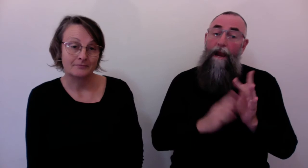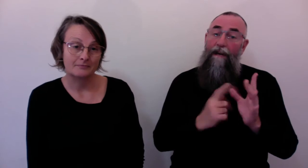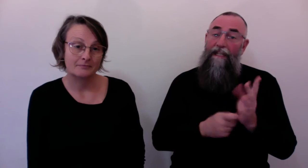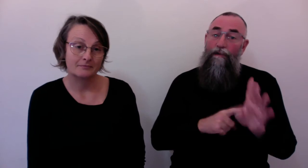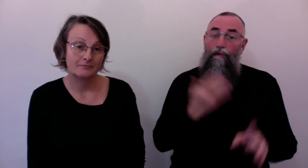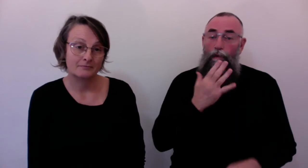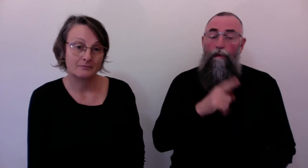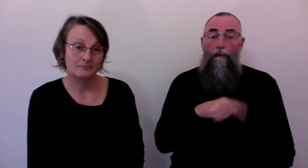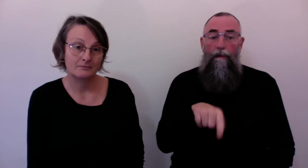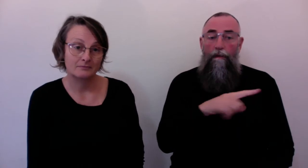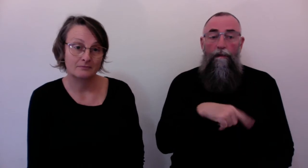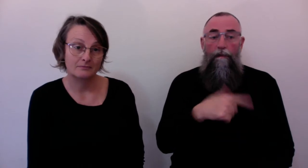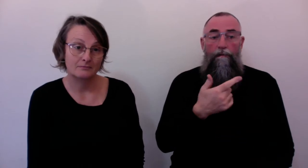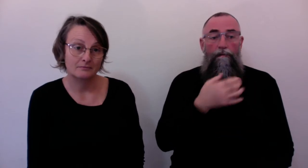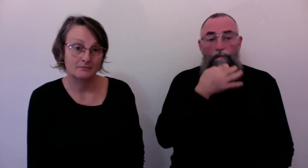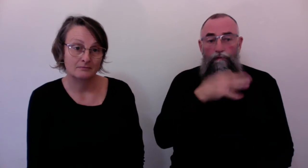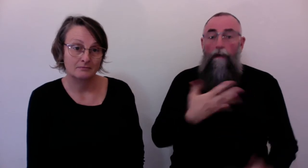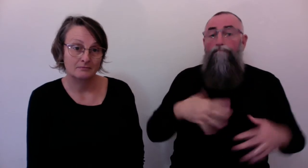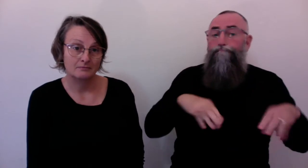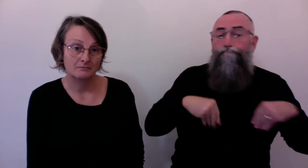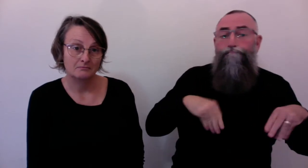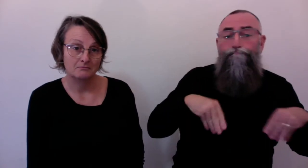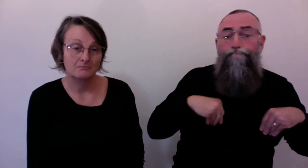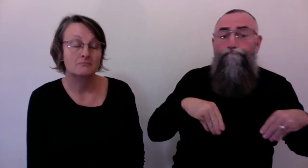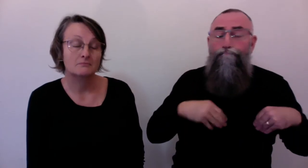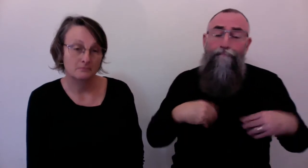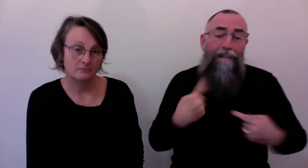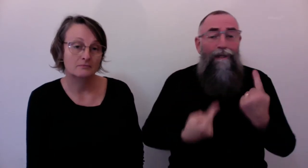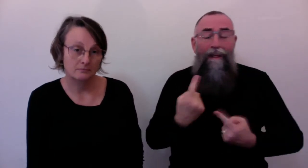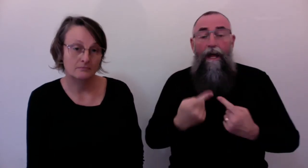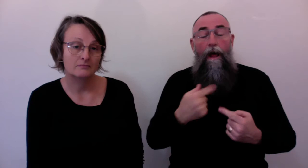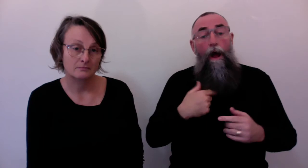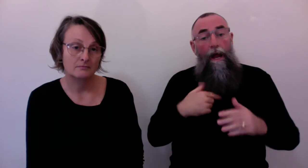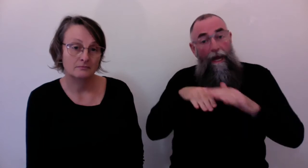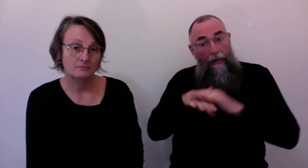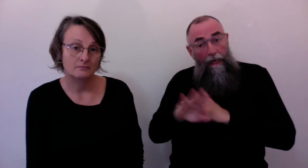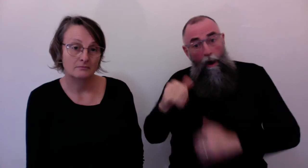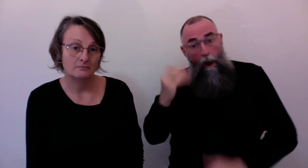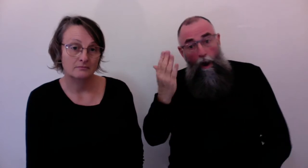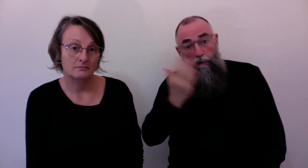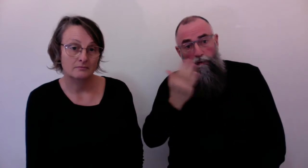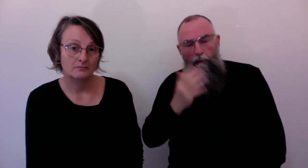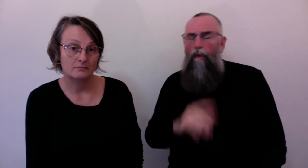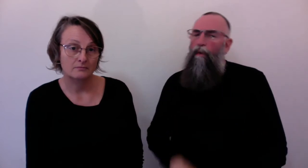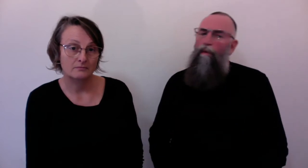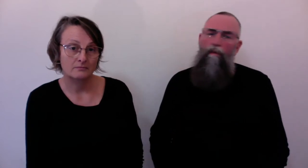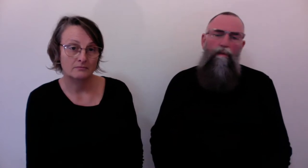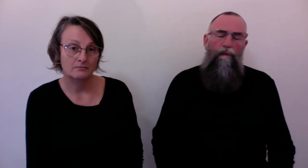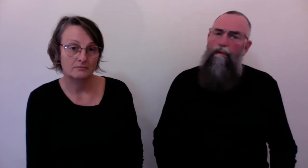everyone, you know, as kids, you all accept each other. But then when I got to high school, that was very difficult. I had